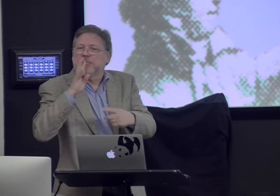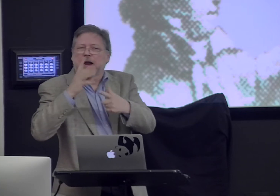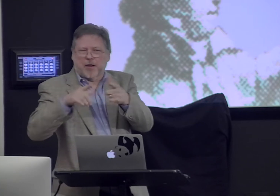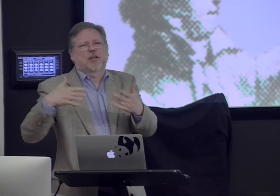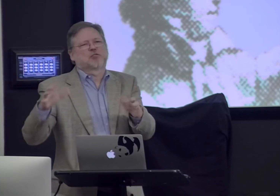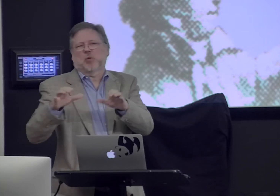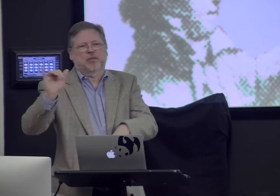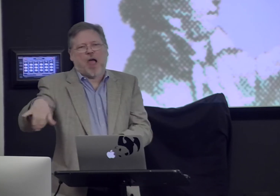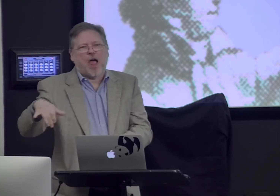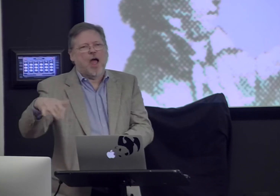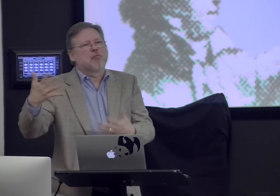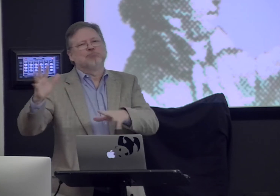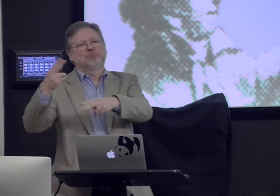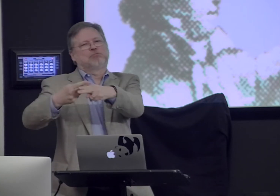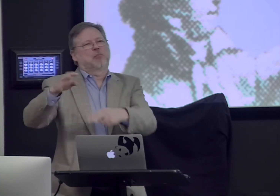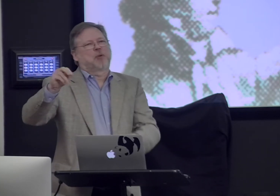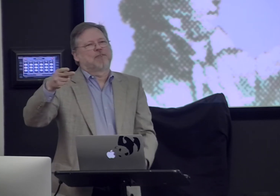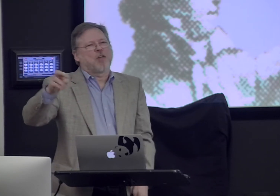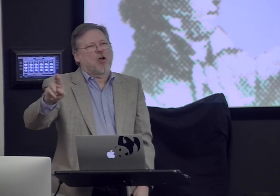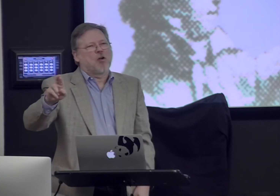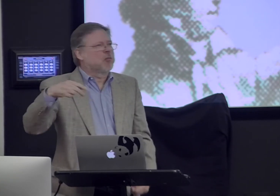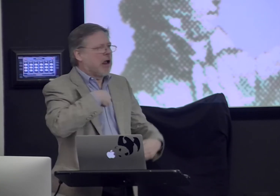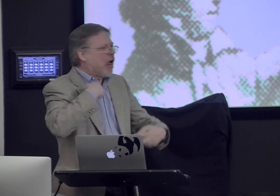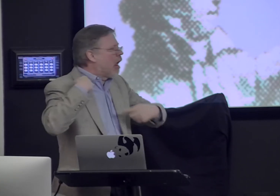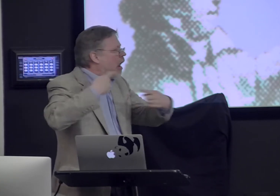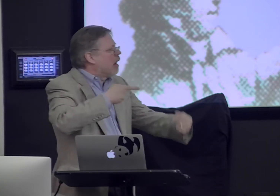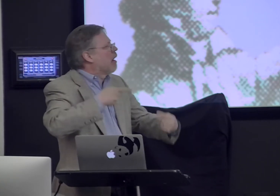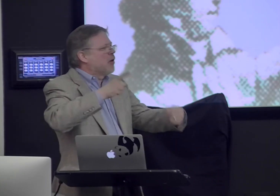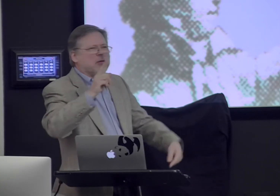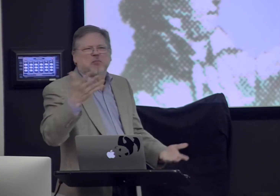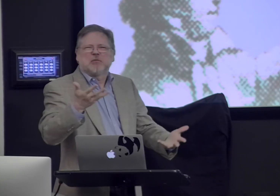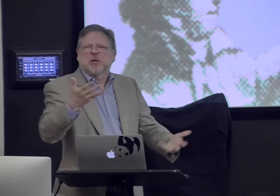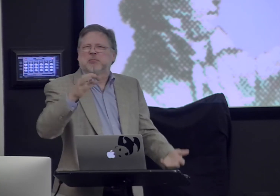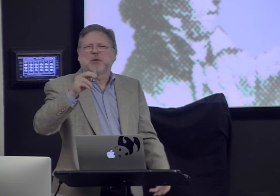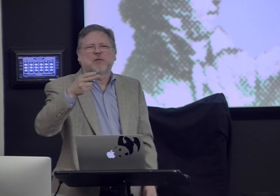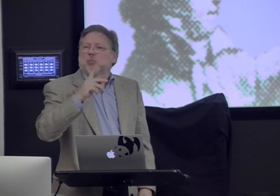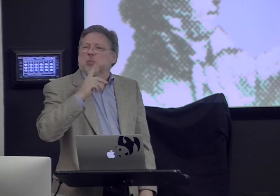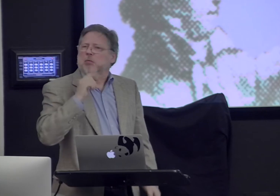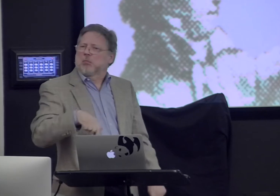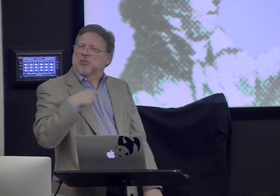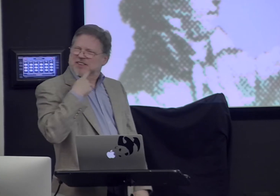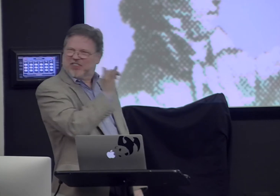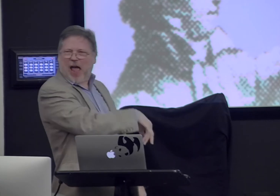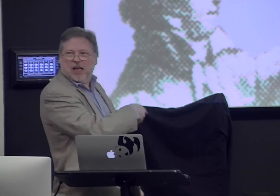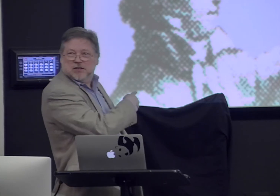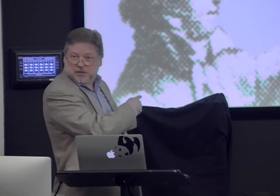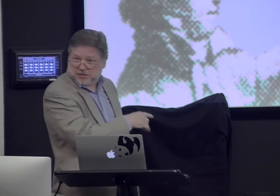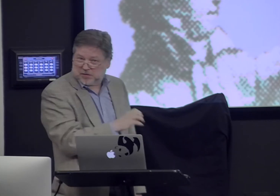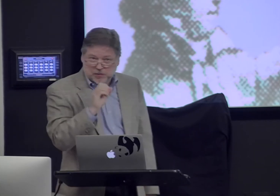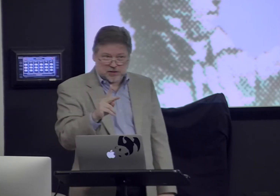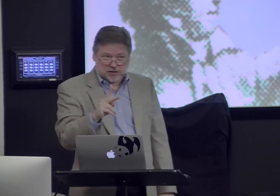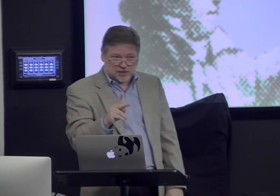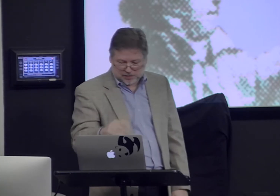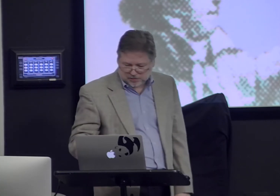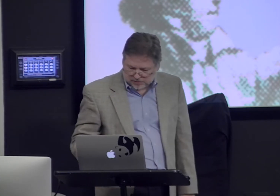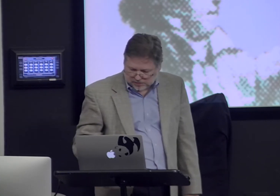This happens naturally as languages change. It happens in spoken language and it's referred to as metaphor. And you can use